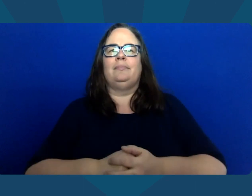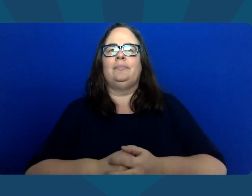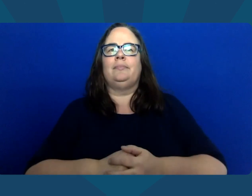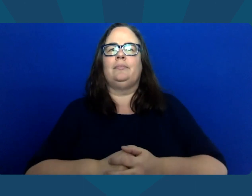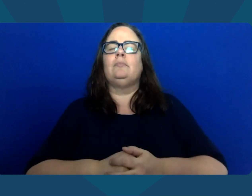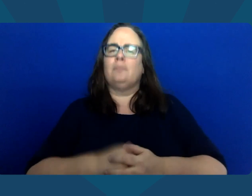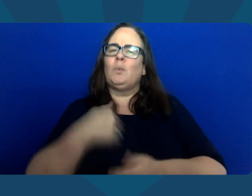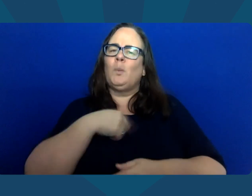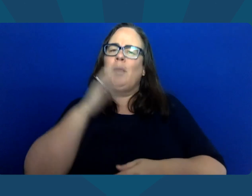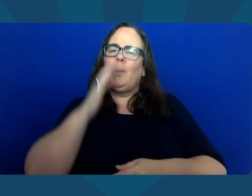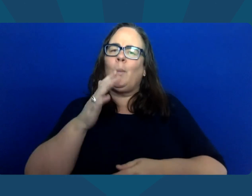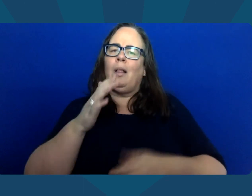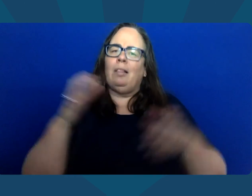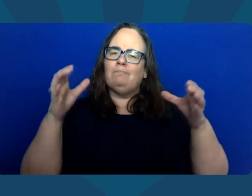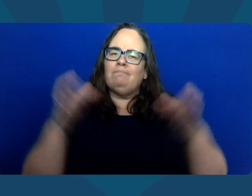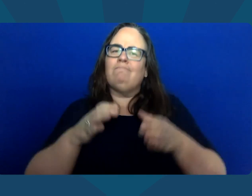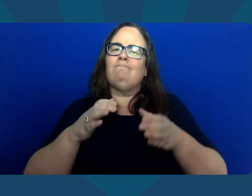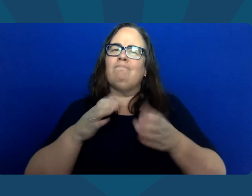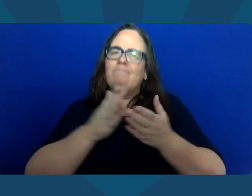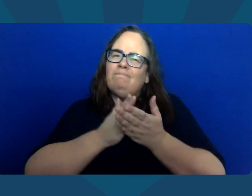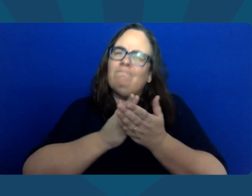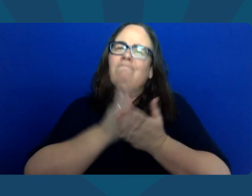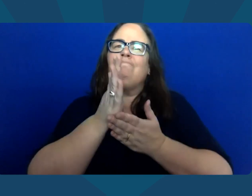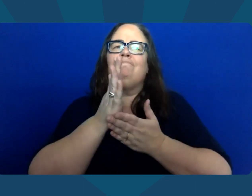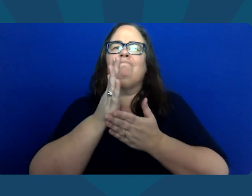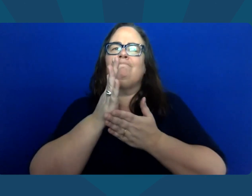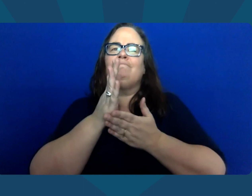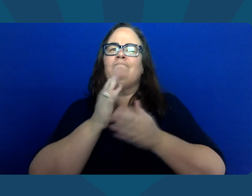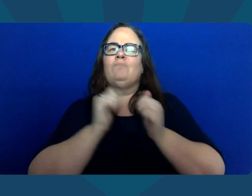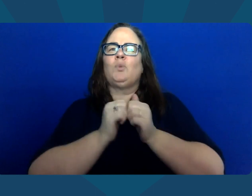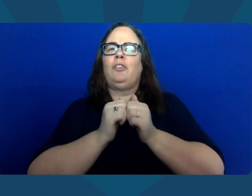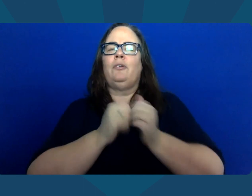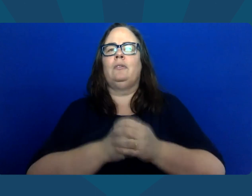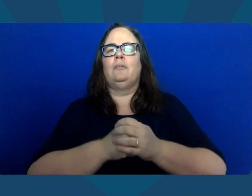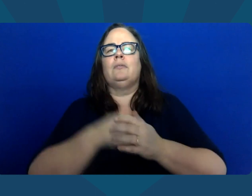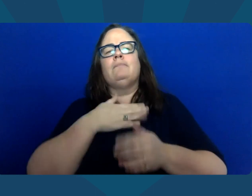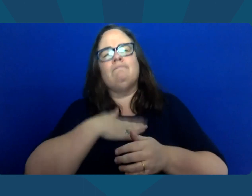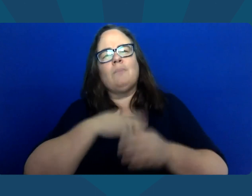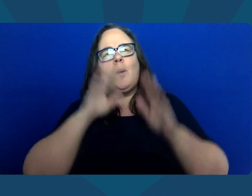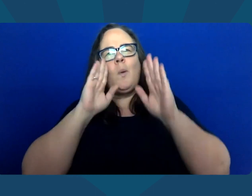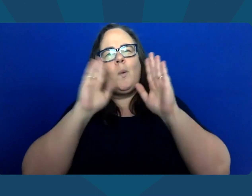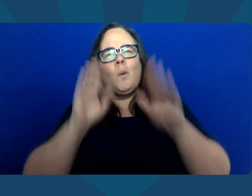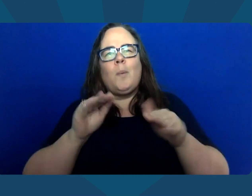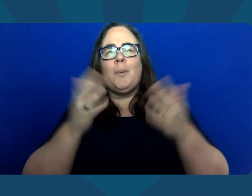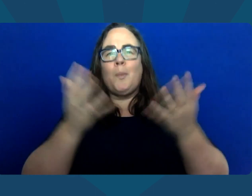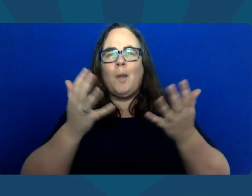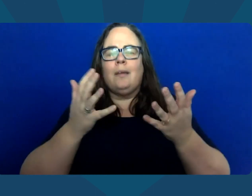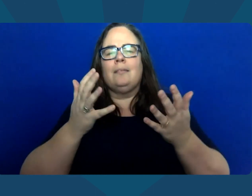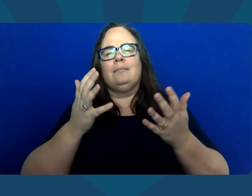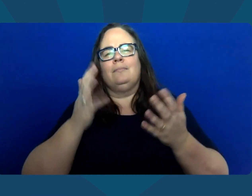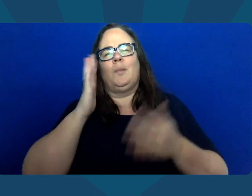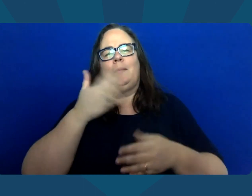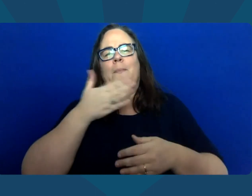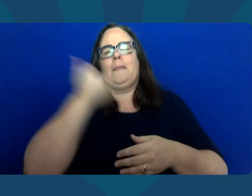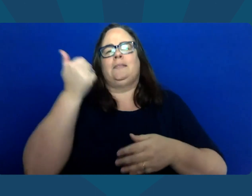another. We will get through this together. And my sincere hope is that